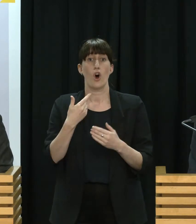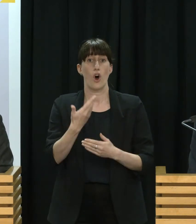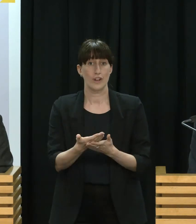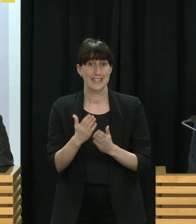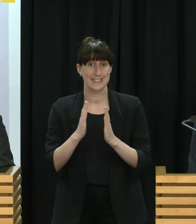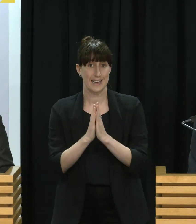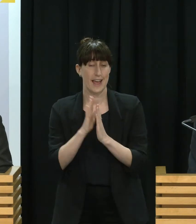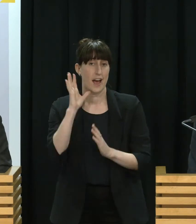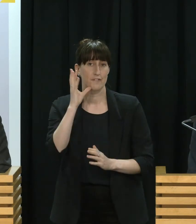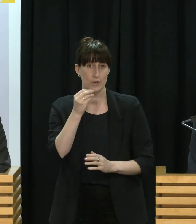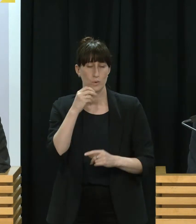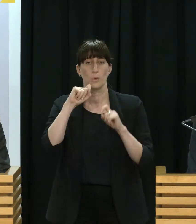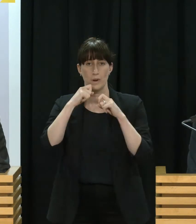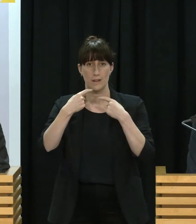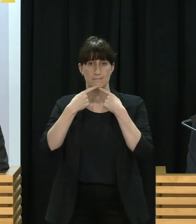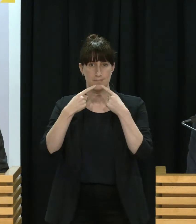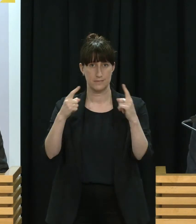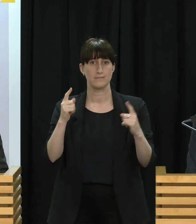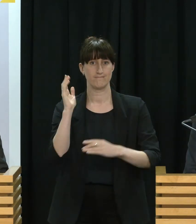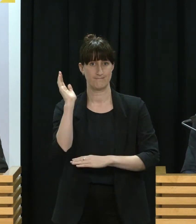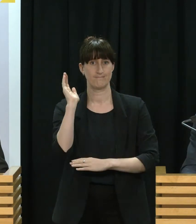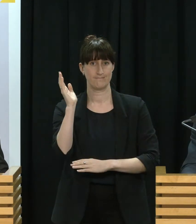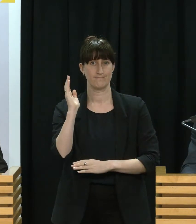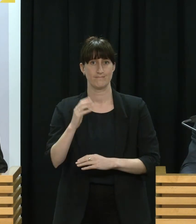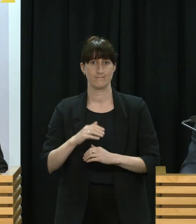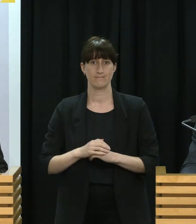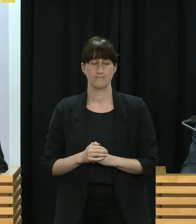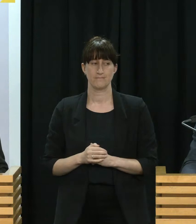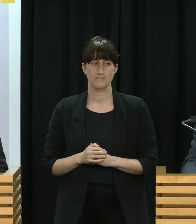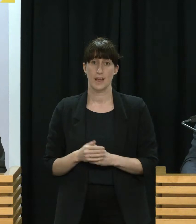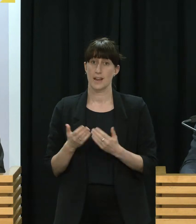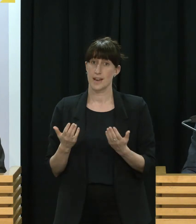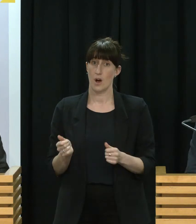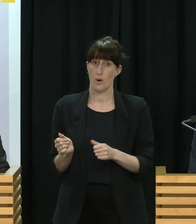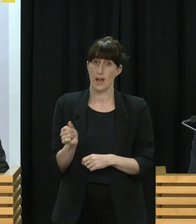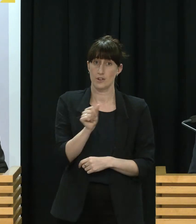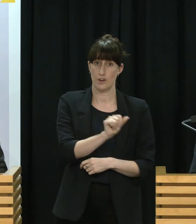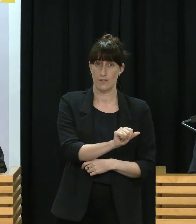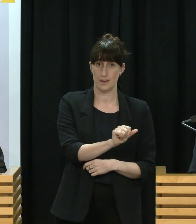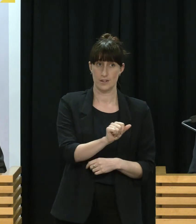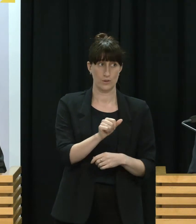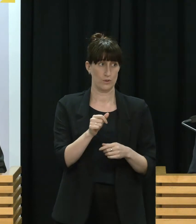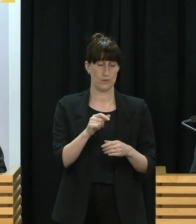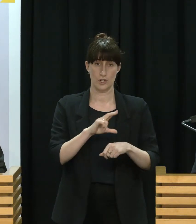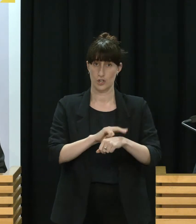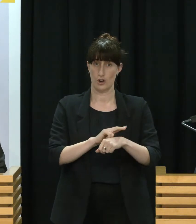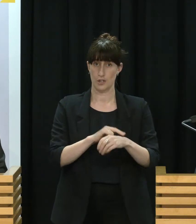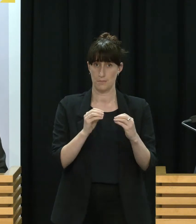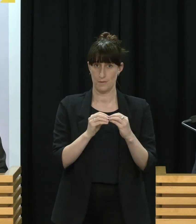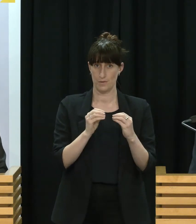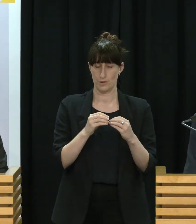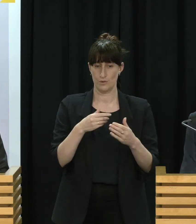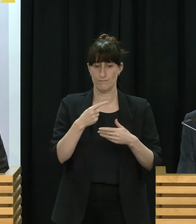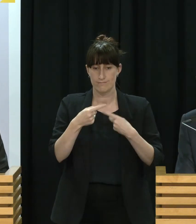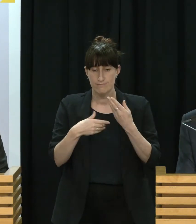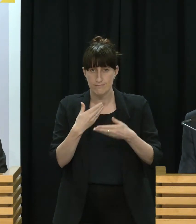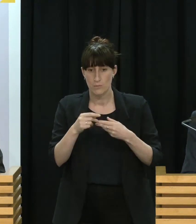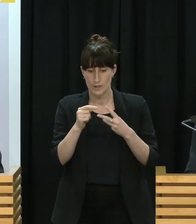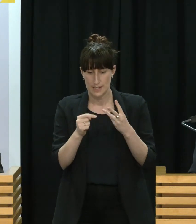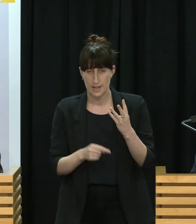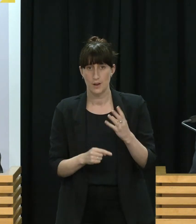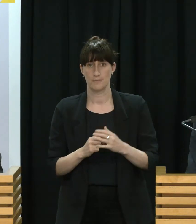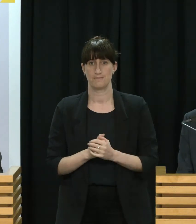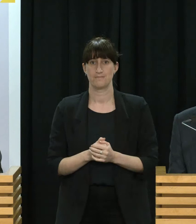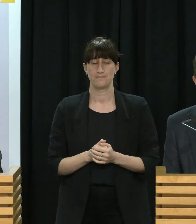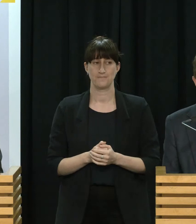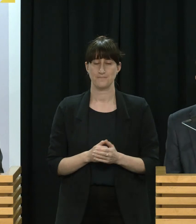Sunday afternoon to you. So I'll now hand over to Dr. Bloomfield for a bit more detail, and then we will get into questions.